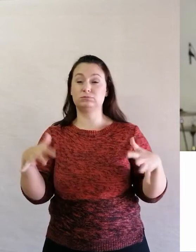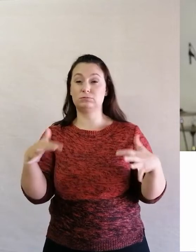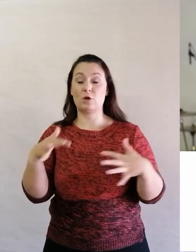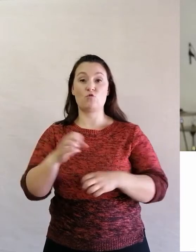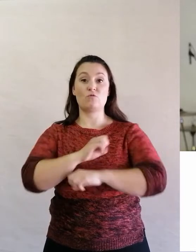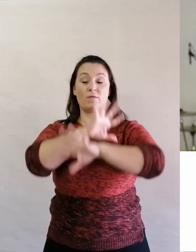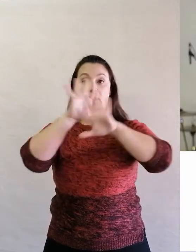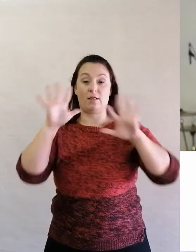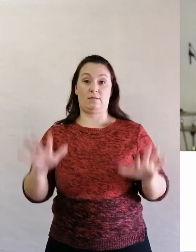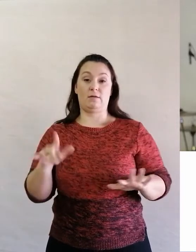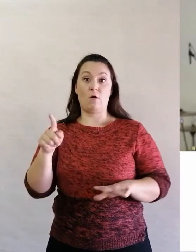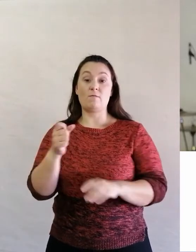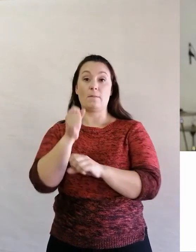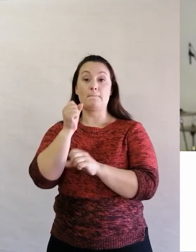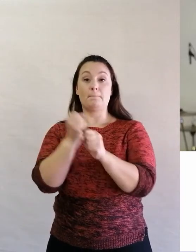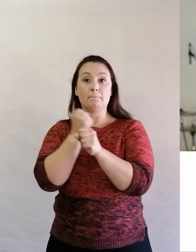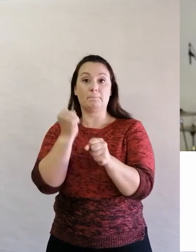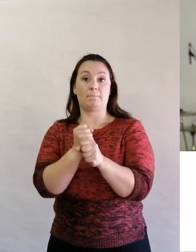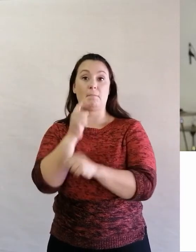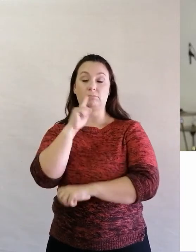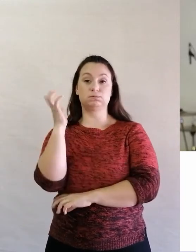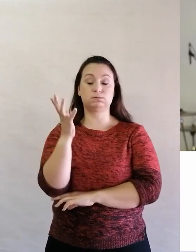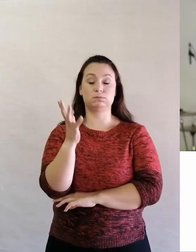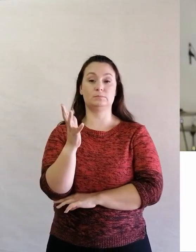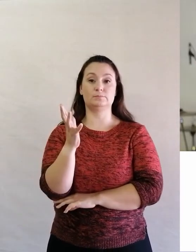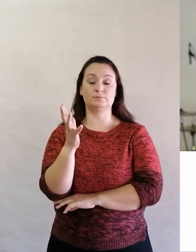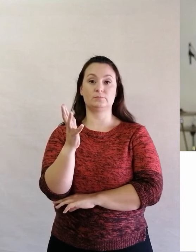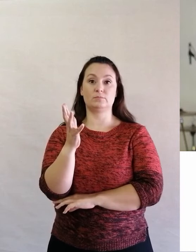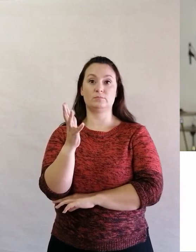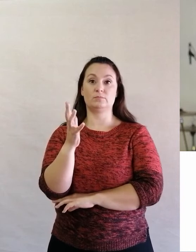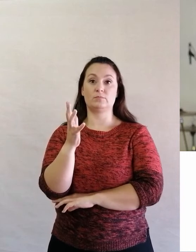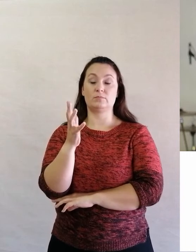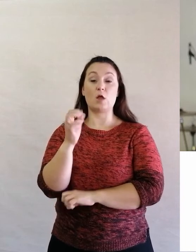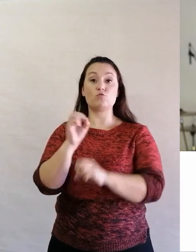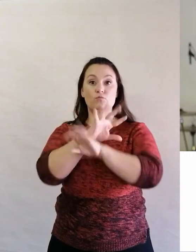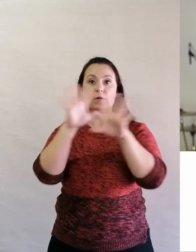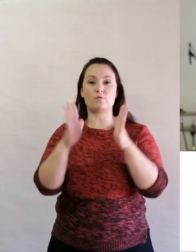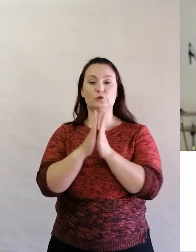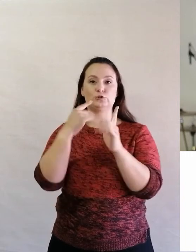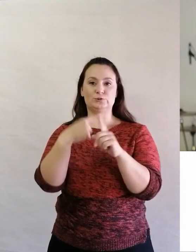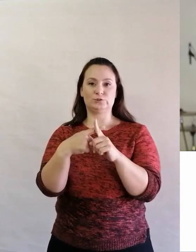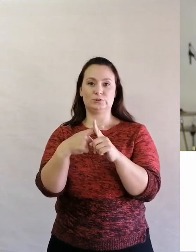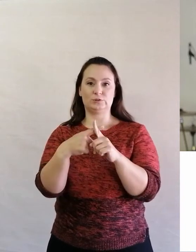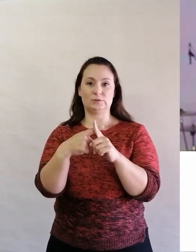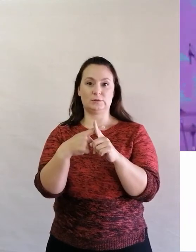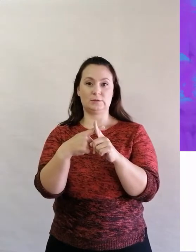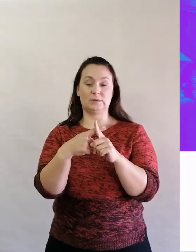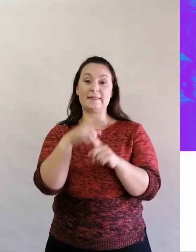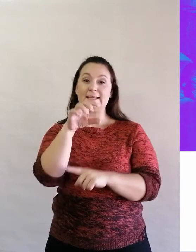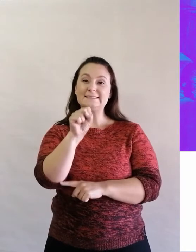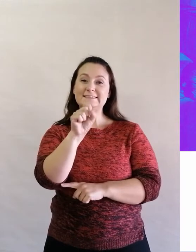of the message of the gospel and a revelation of the church itself. And as they were stoning